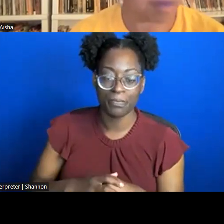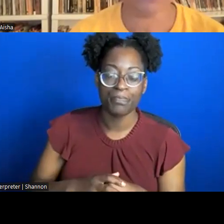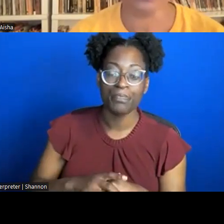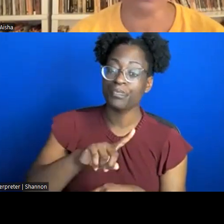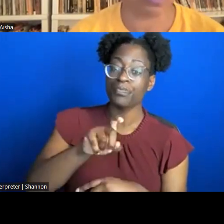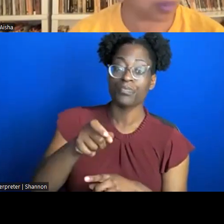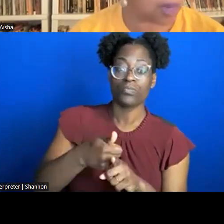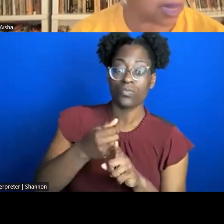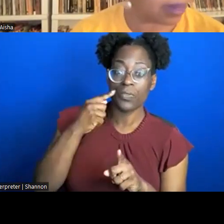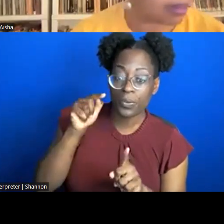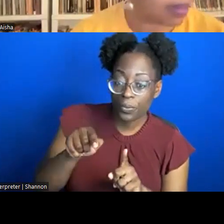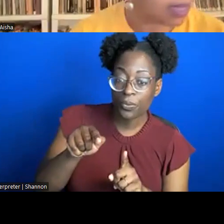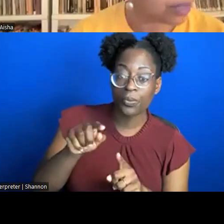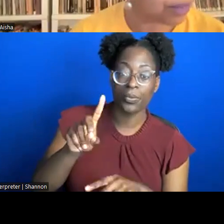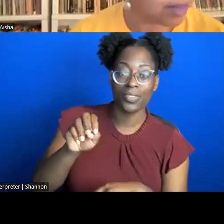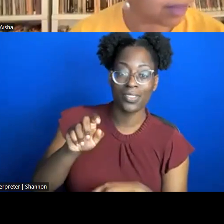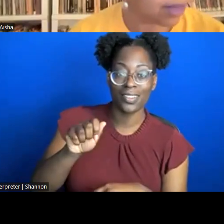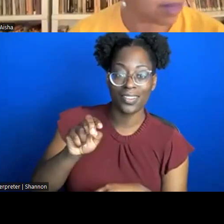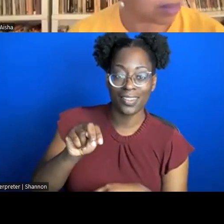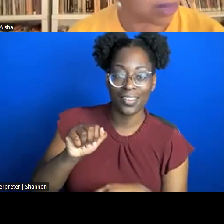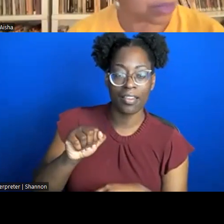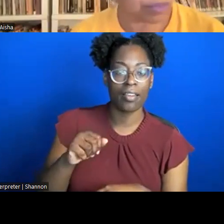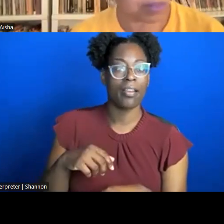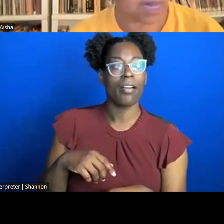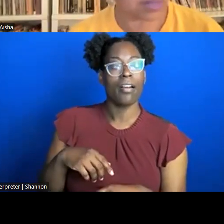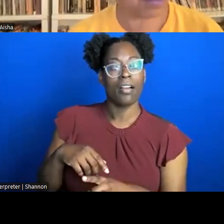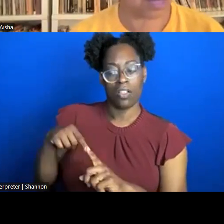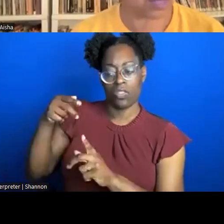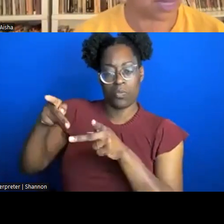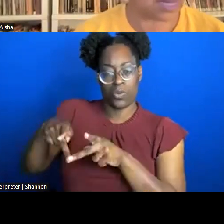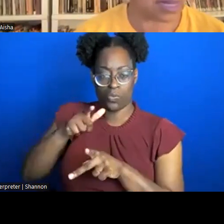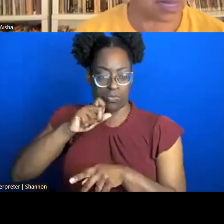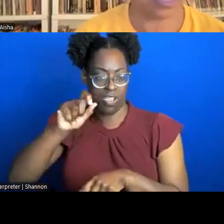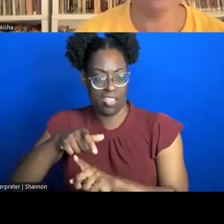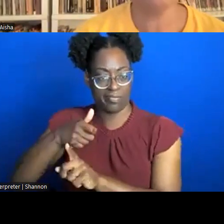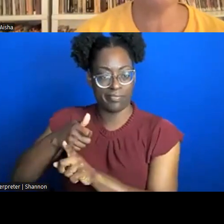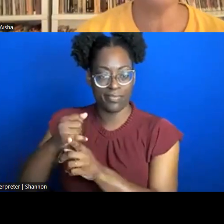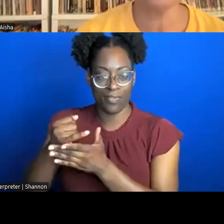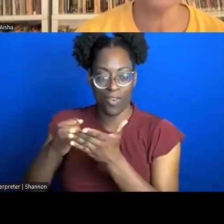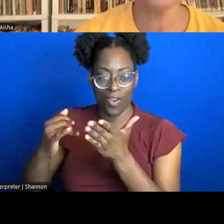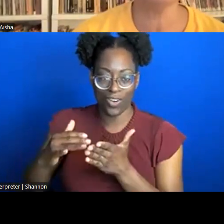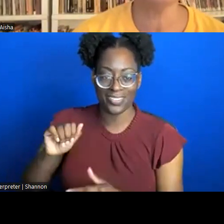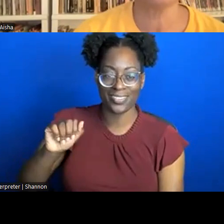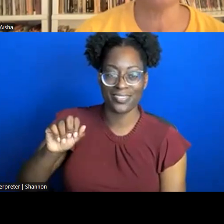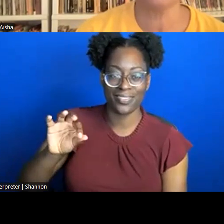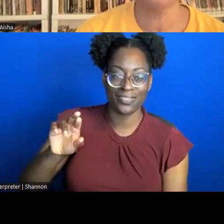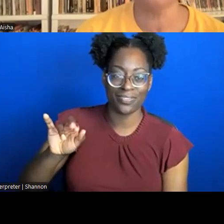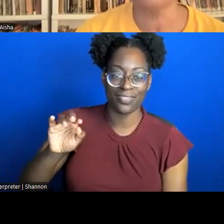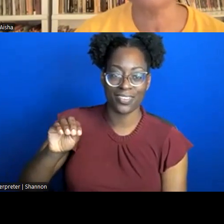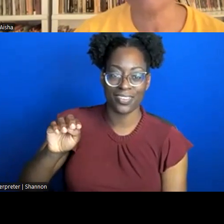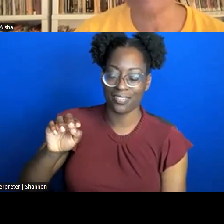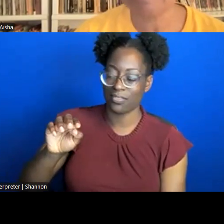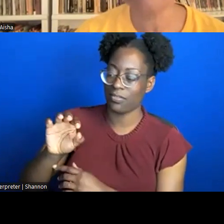see Africana arts playing in strengthening young Black children's positive racial identity, their joy, and their